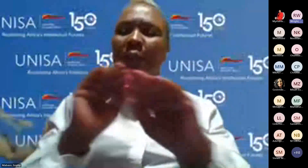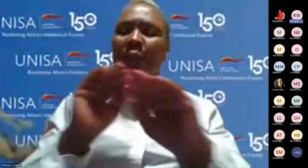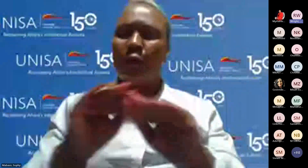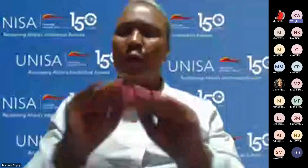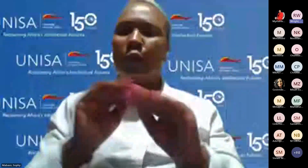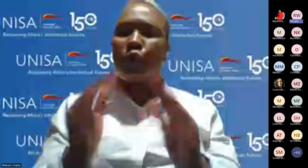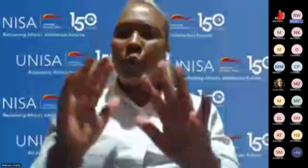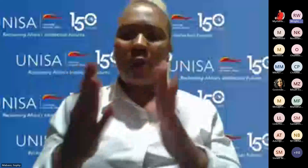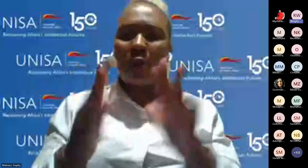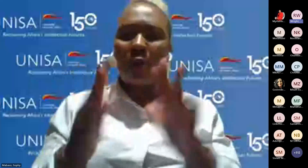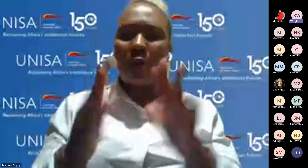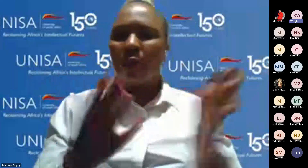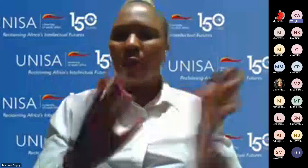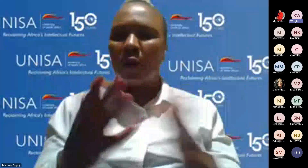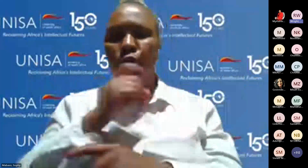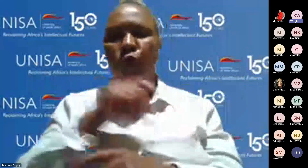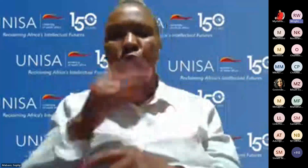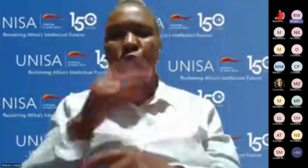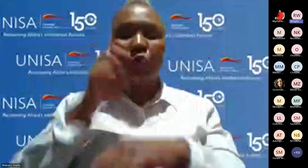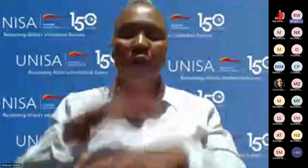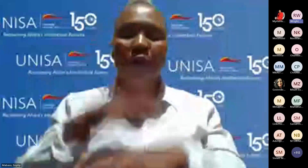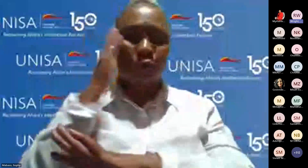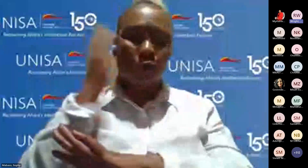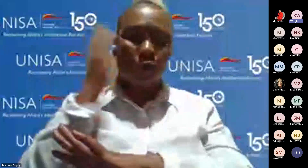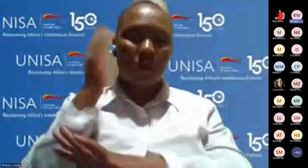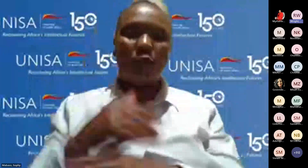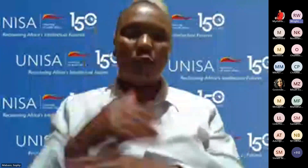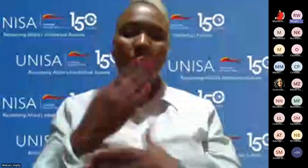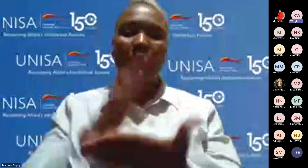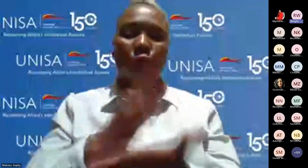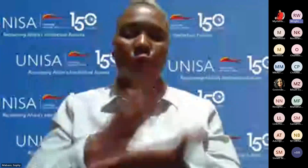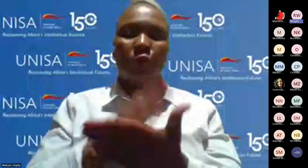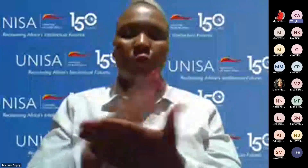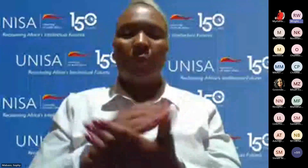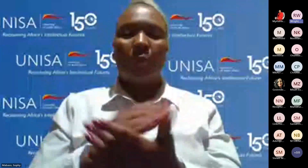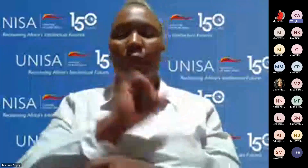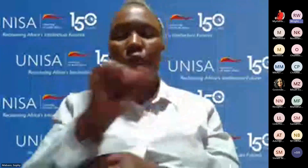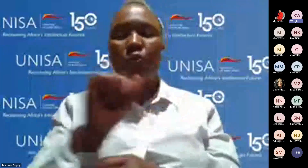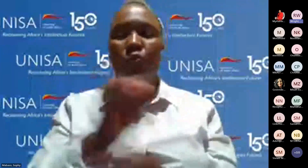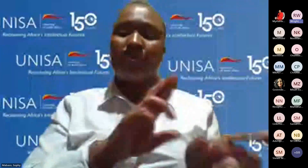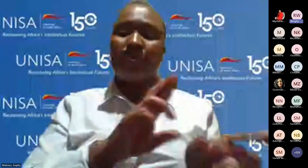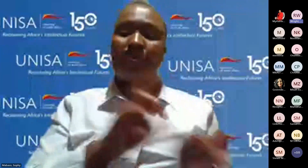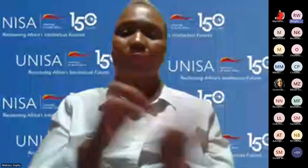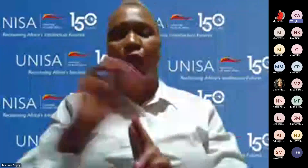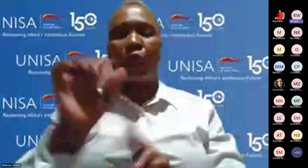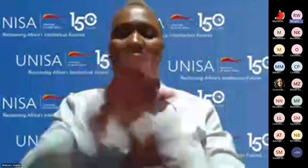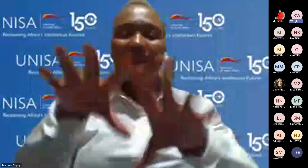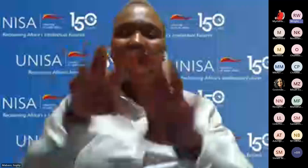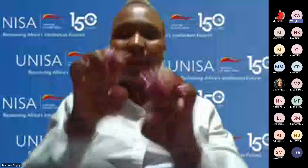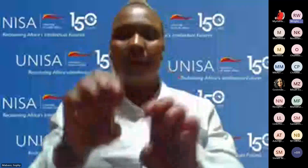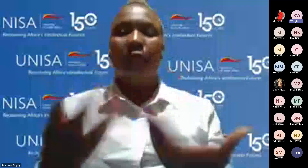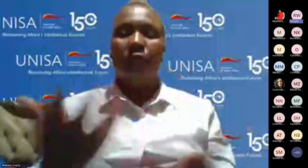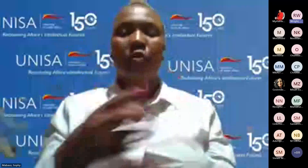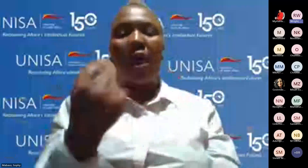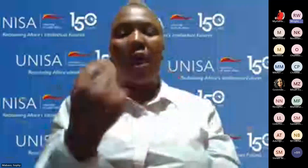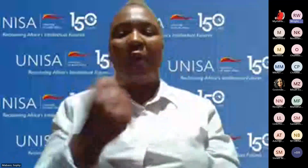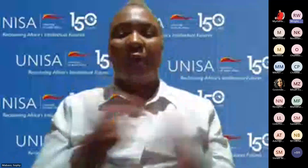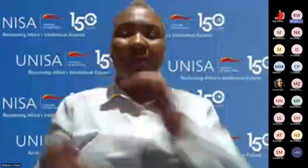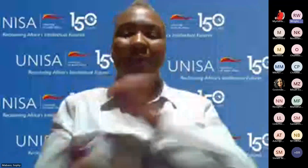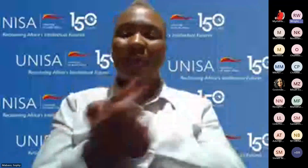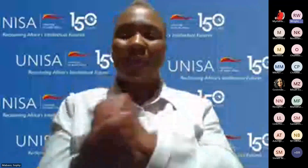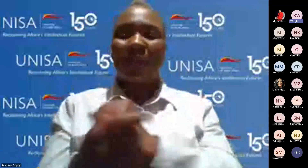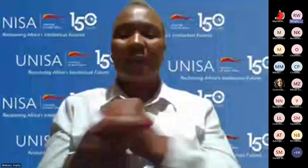Invigilator apps, all the things that you need to know, and to make sure that you're set up and ready for your exams. So we have had sessions